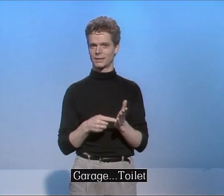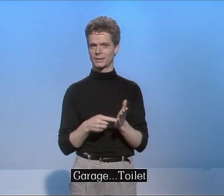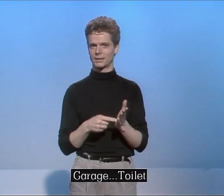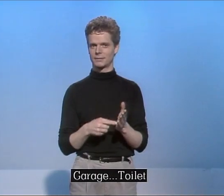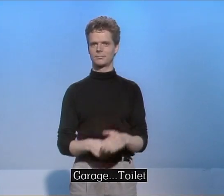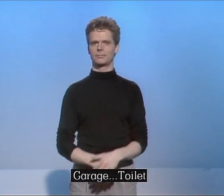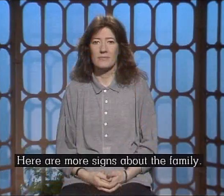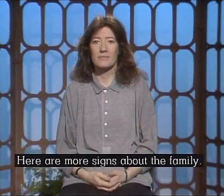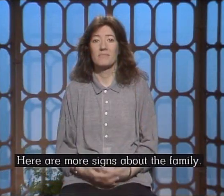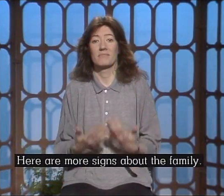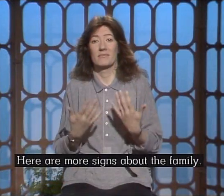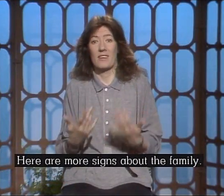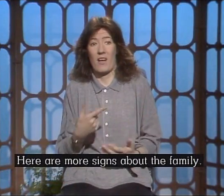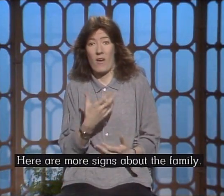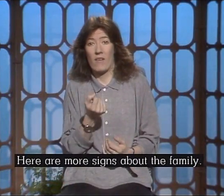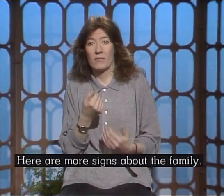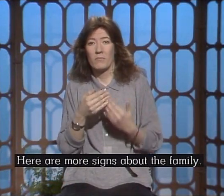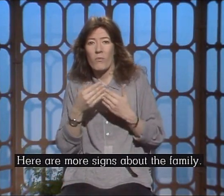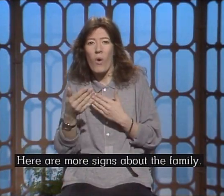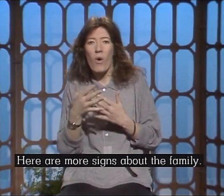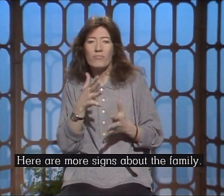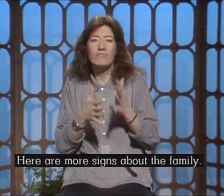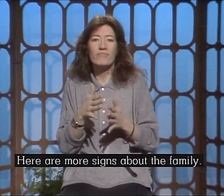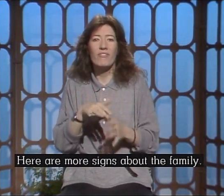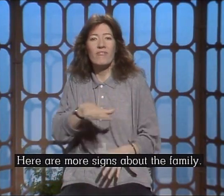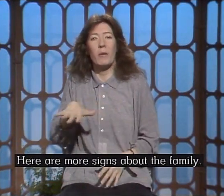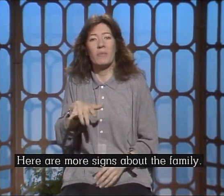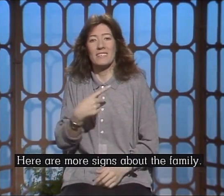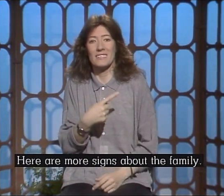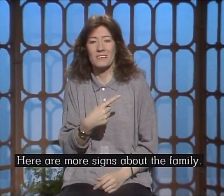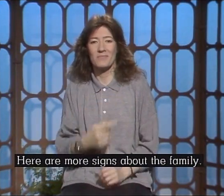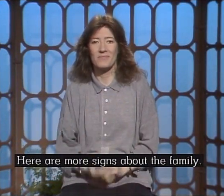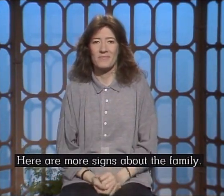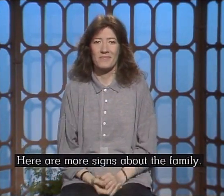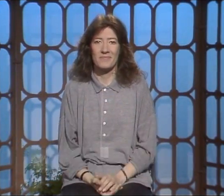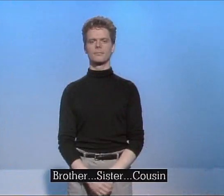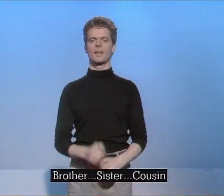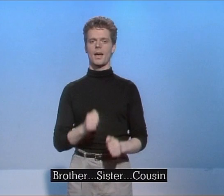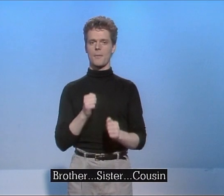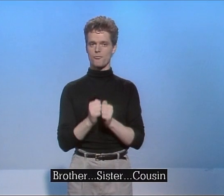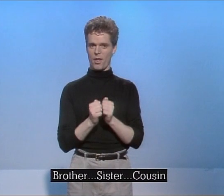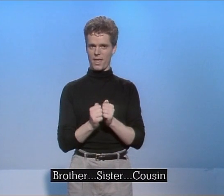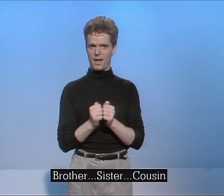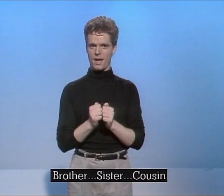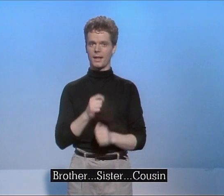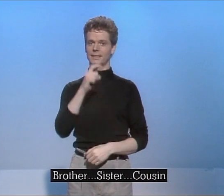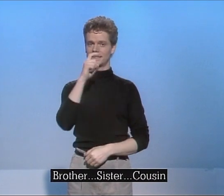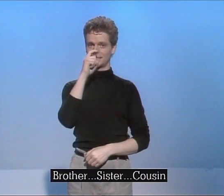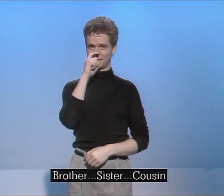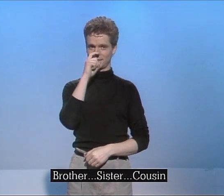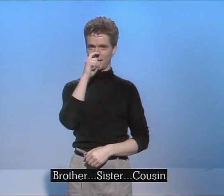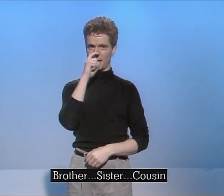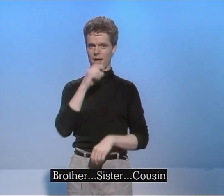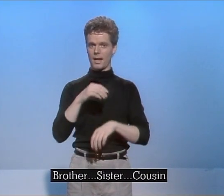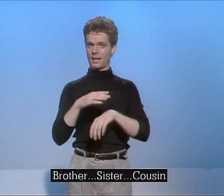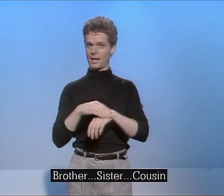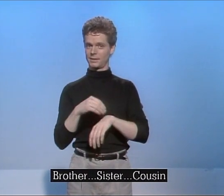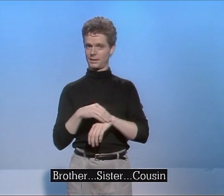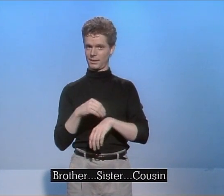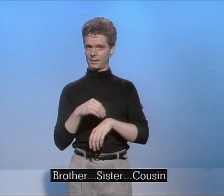toilet. Now, here are some more signs about the family. Brother, sister,